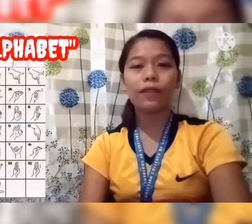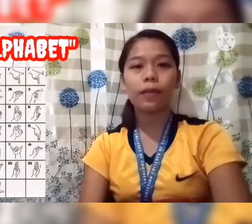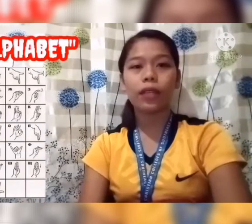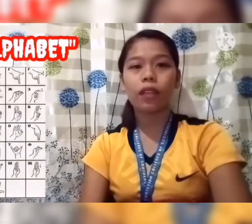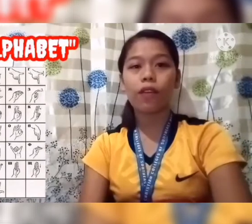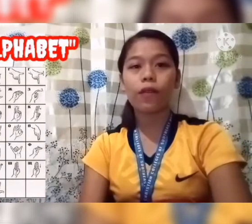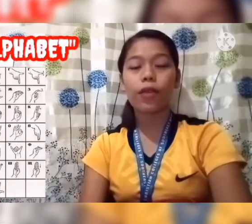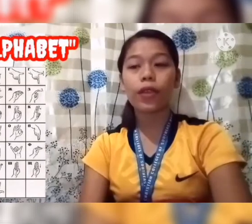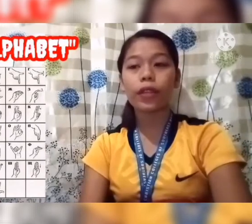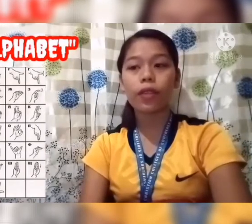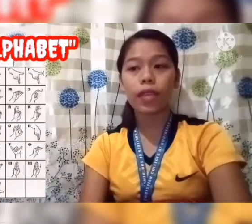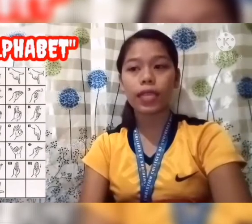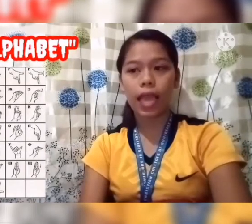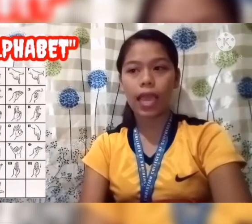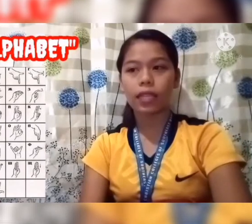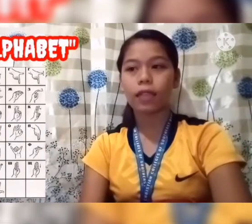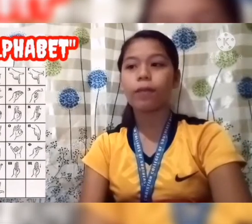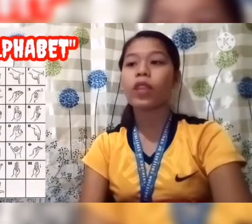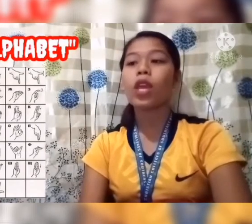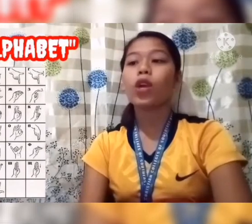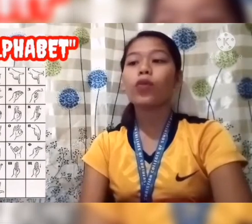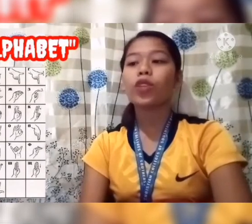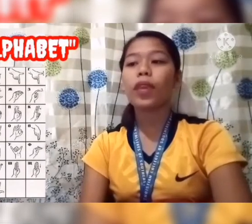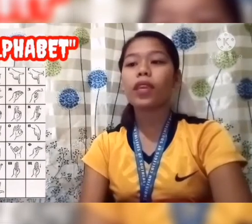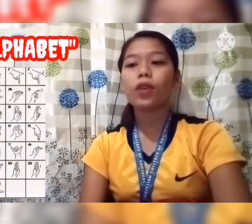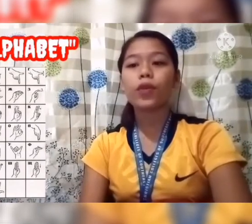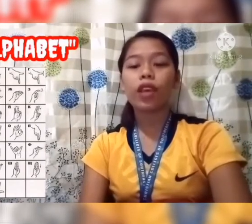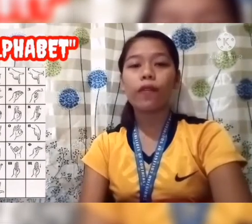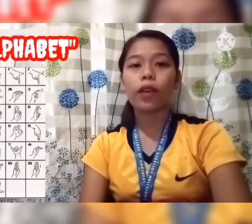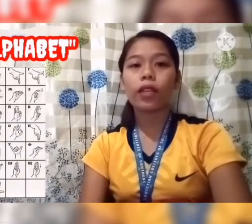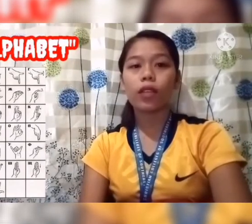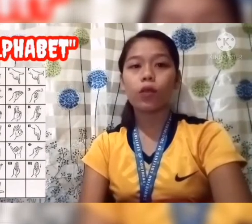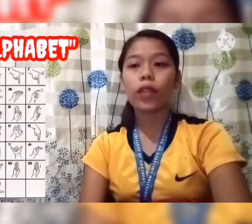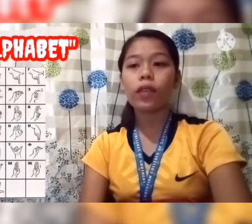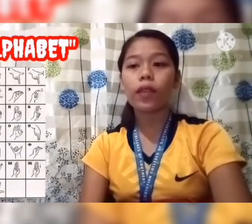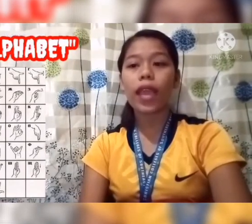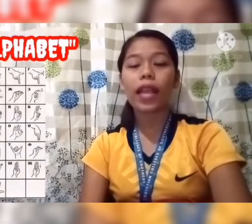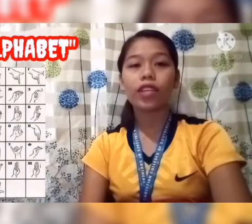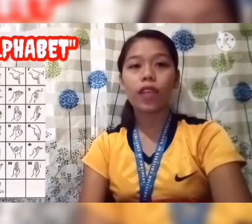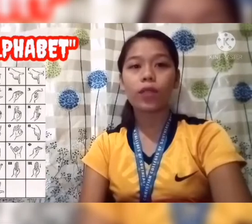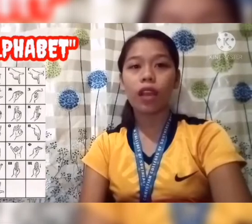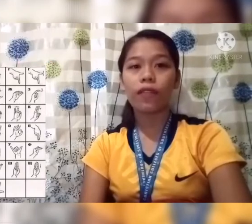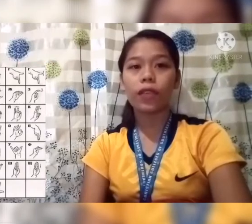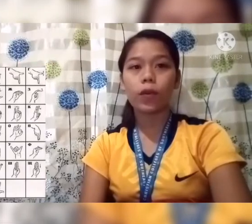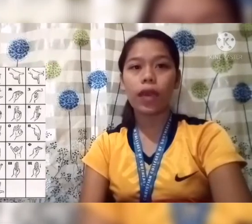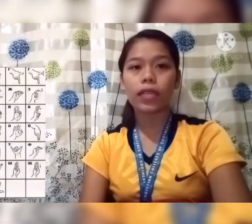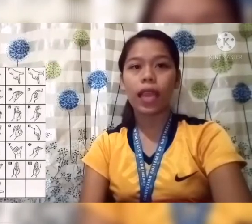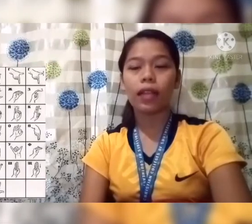alphabet of 33 signs, which make use of the 23 hand shapes of USL.